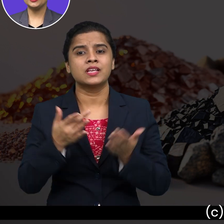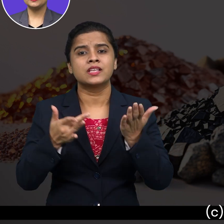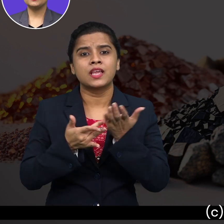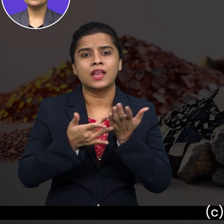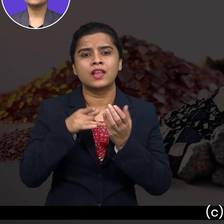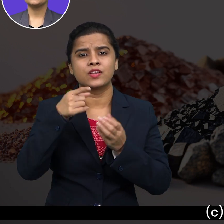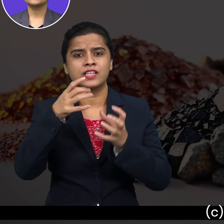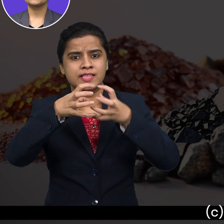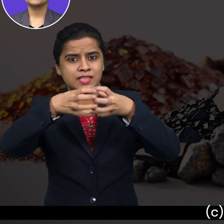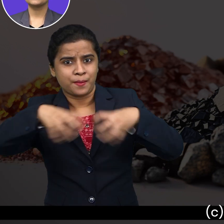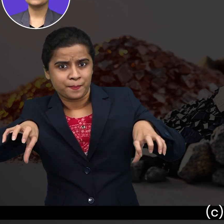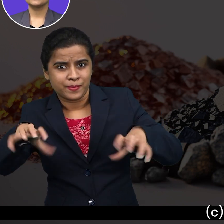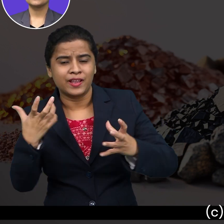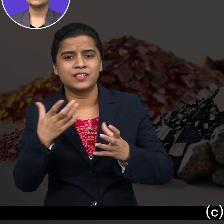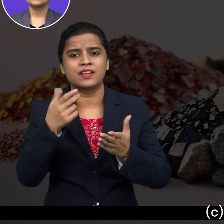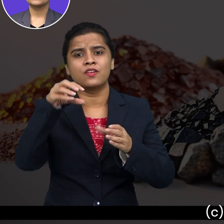Liquation,